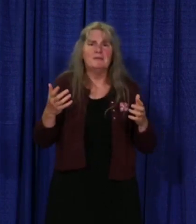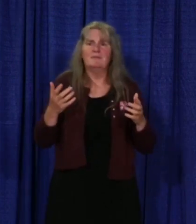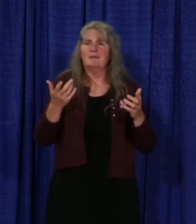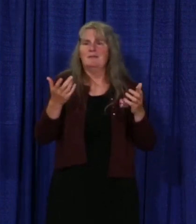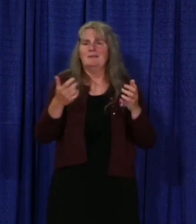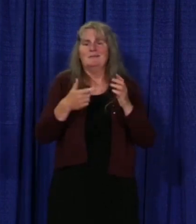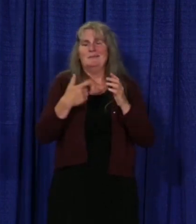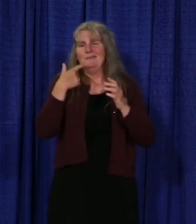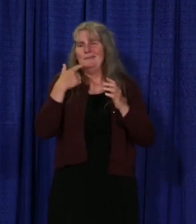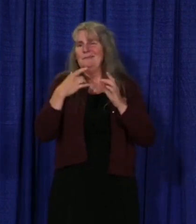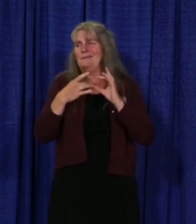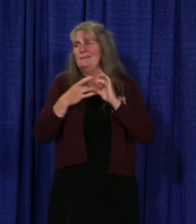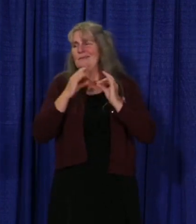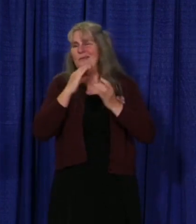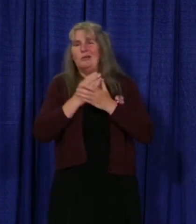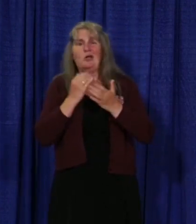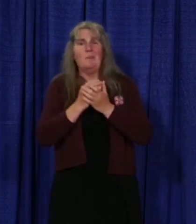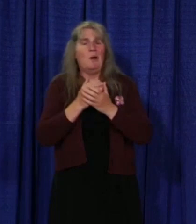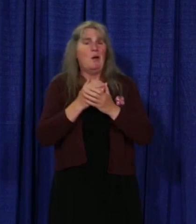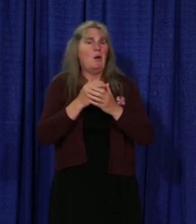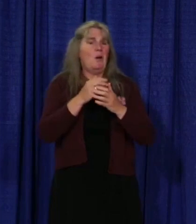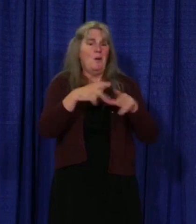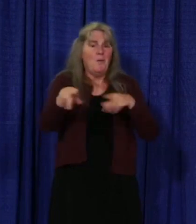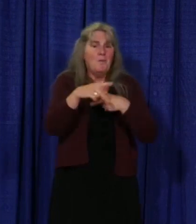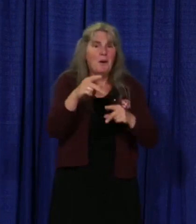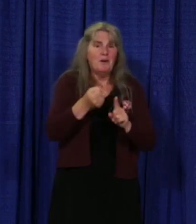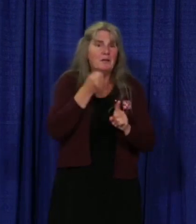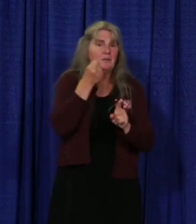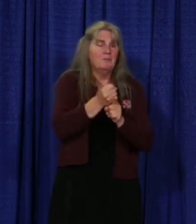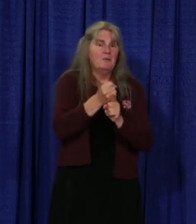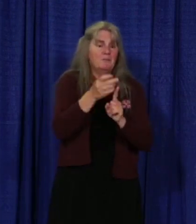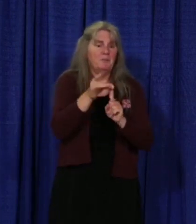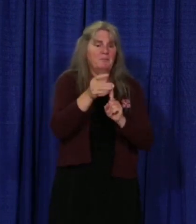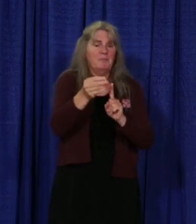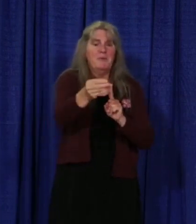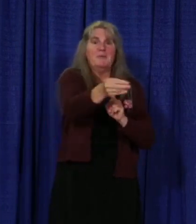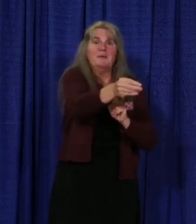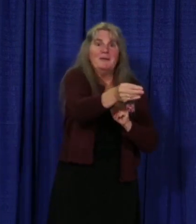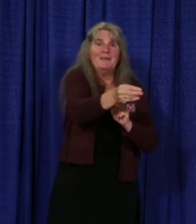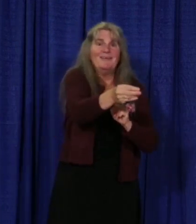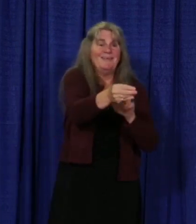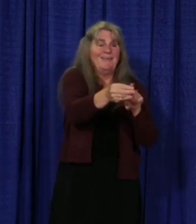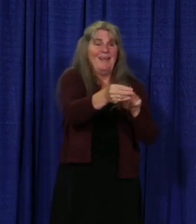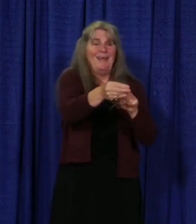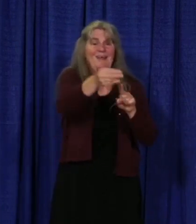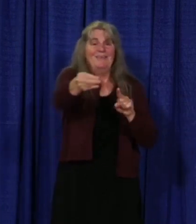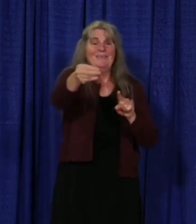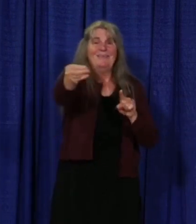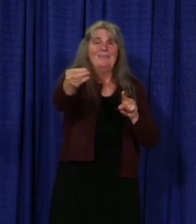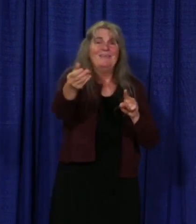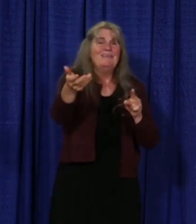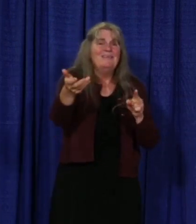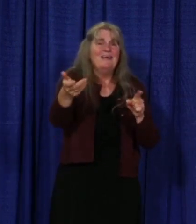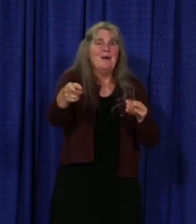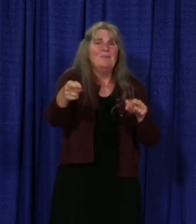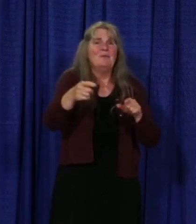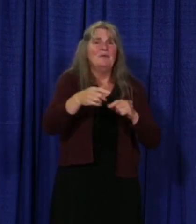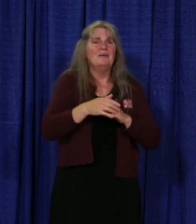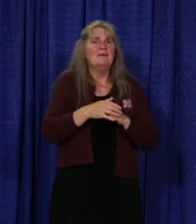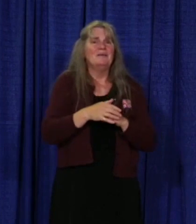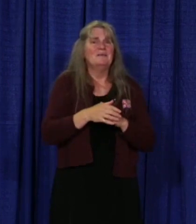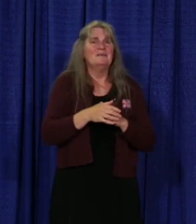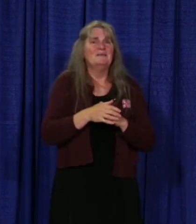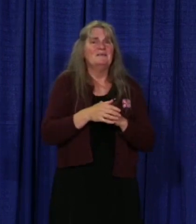of private parties, and then the consequences of those young people carrying the